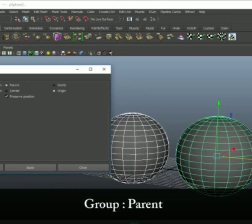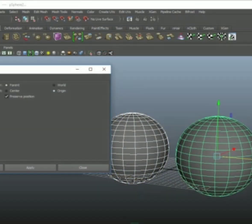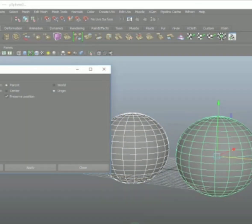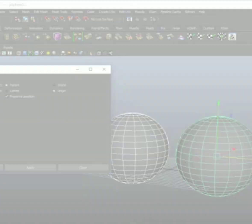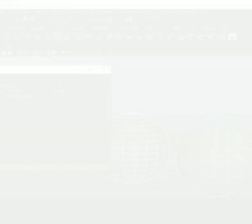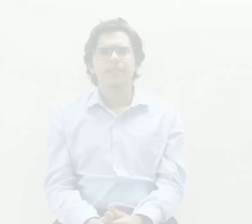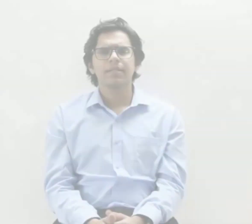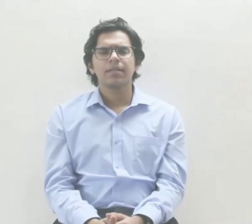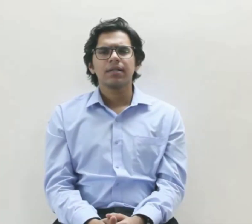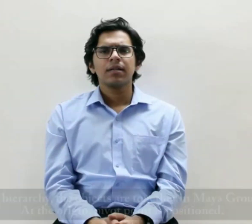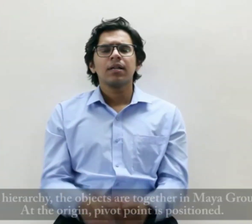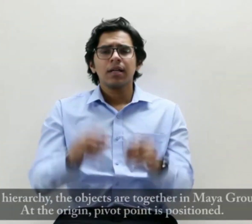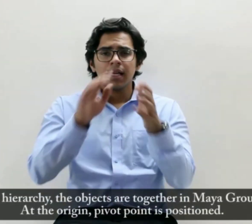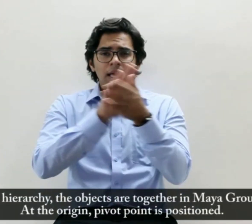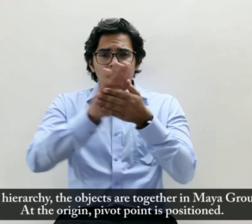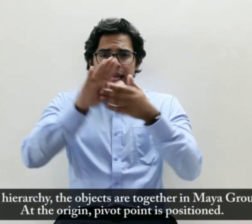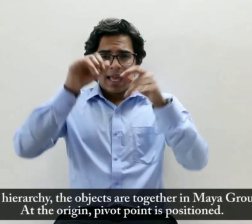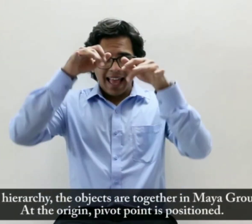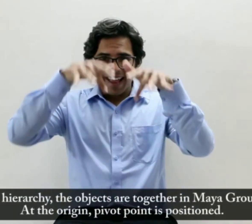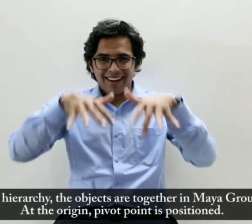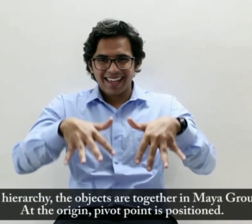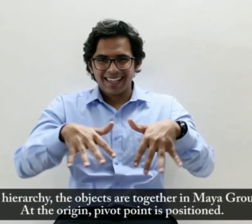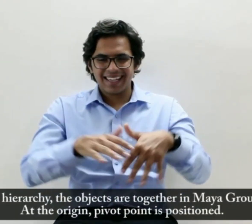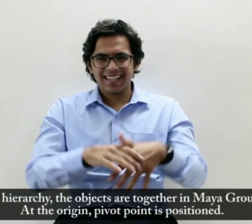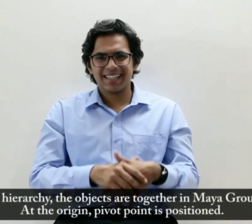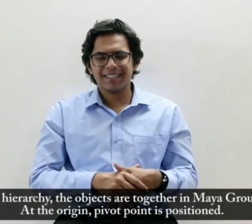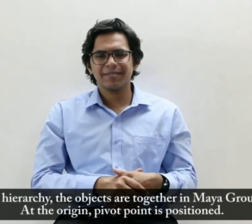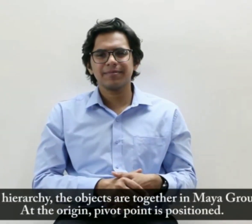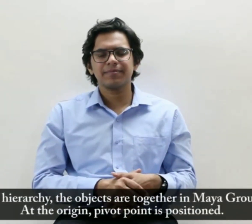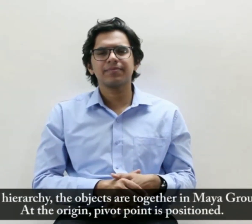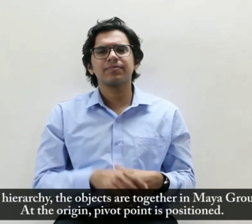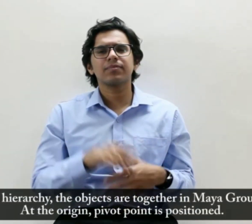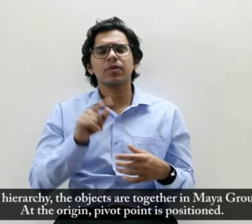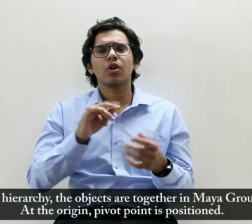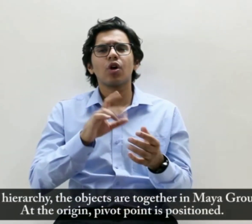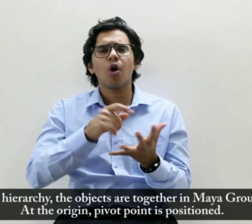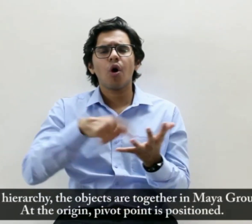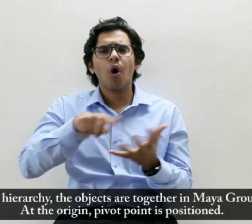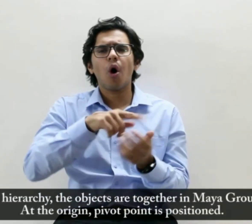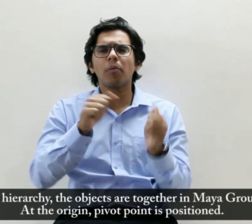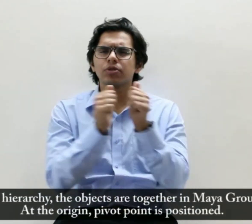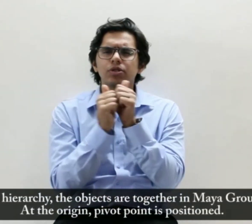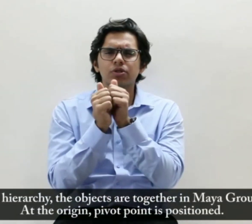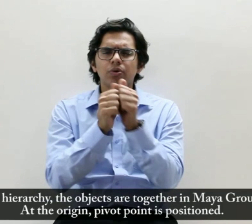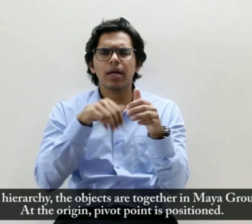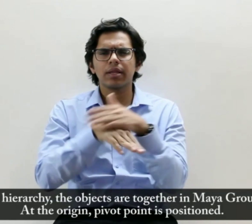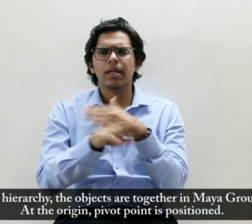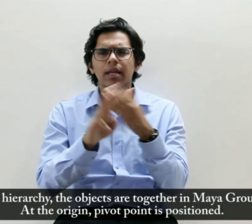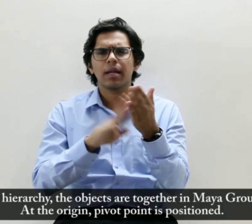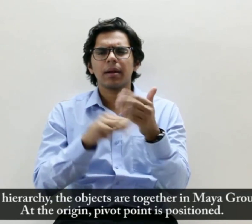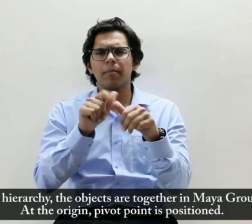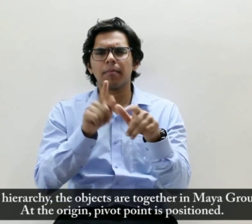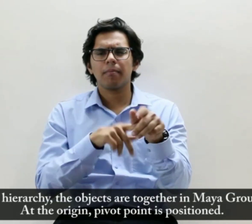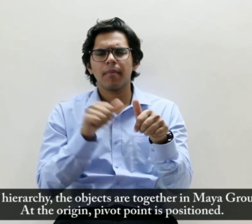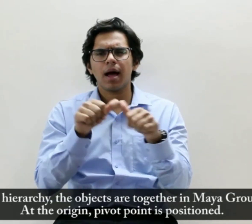In the hierarchy, the options are together in Maya group and at the origin pivot point is